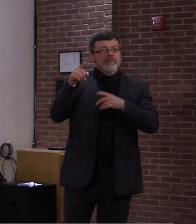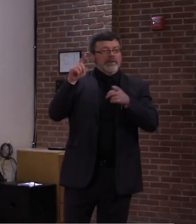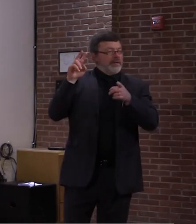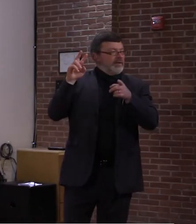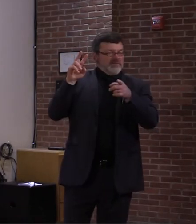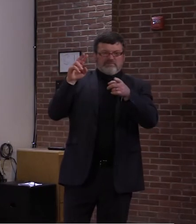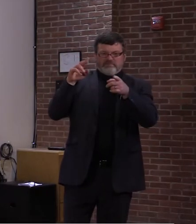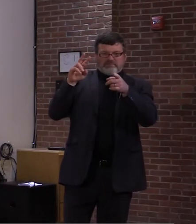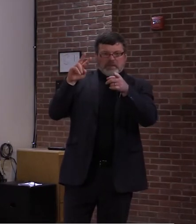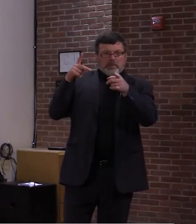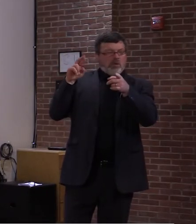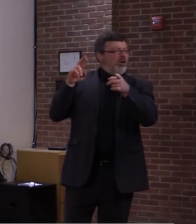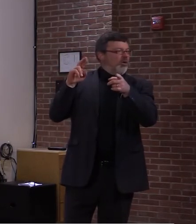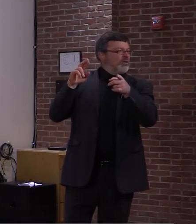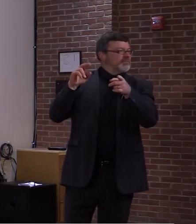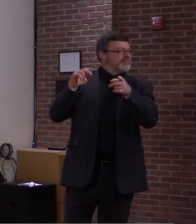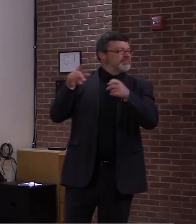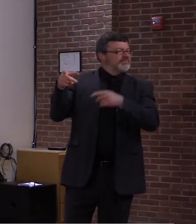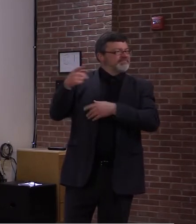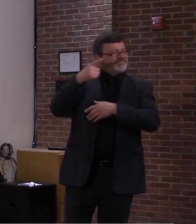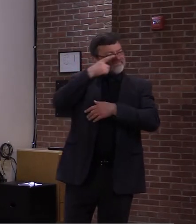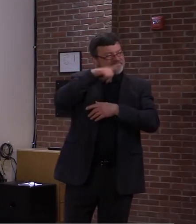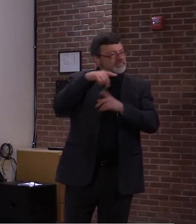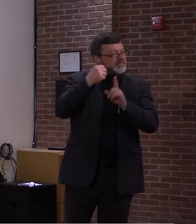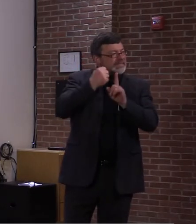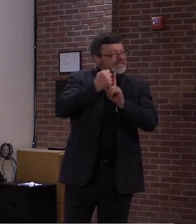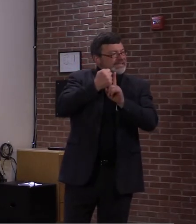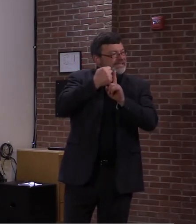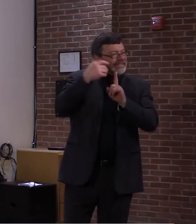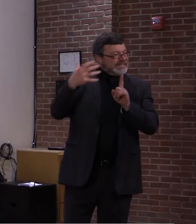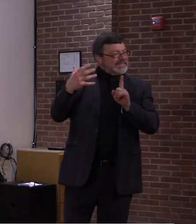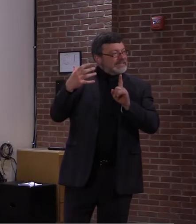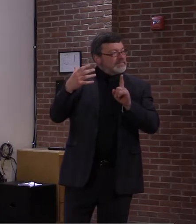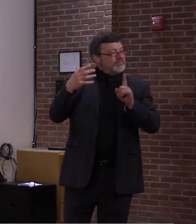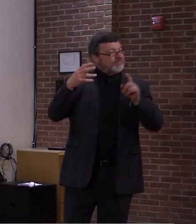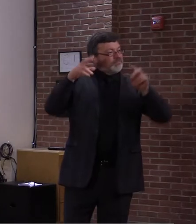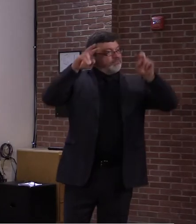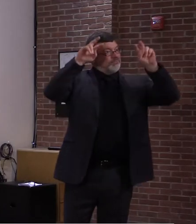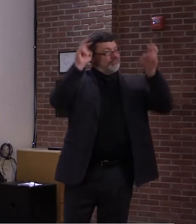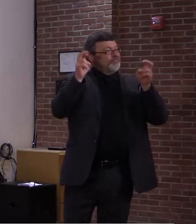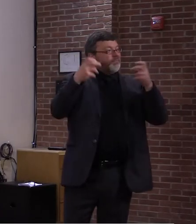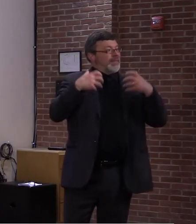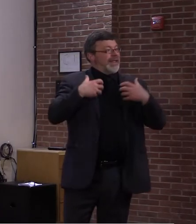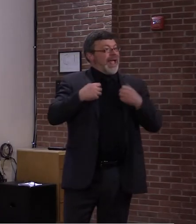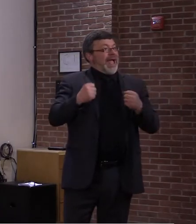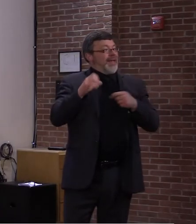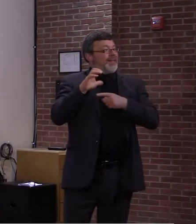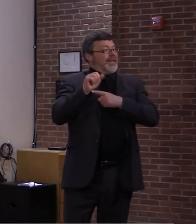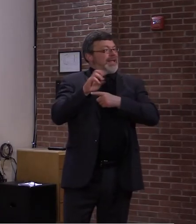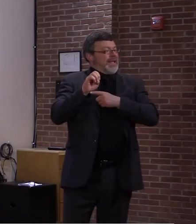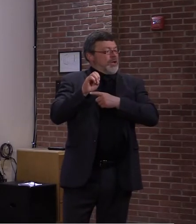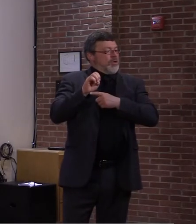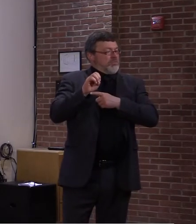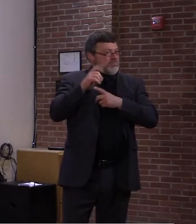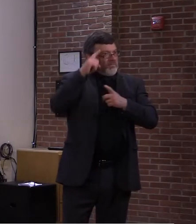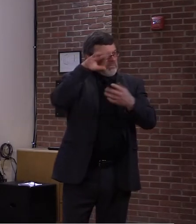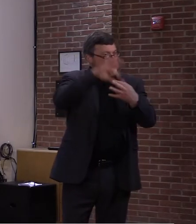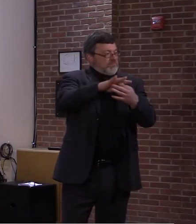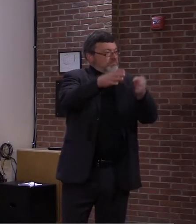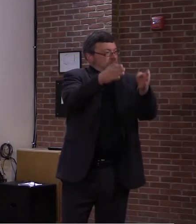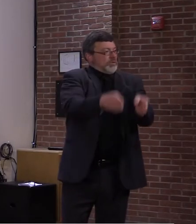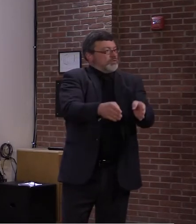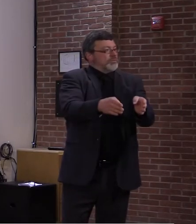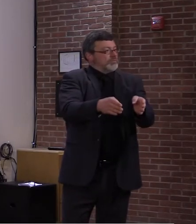describe for Vermonters some of the healthcare implications for when women don't have access to safe and